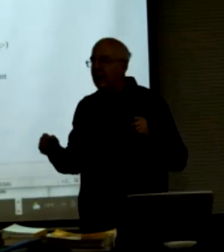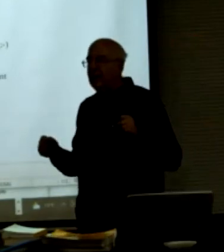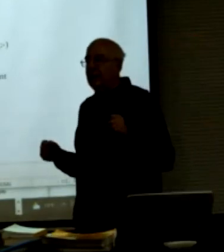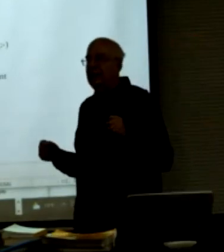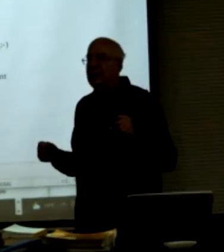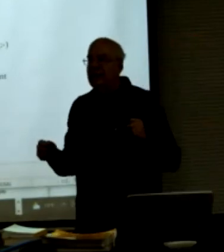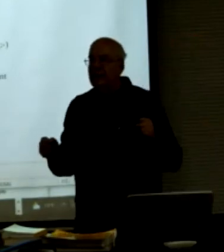anybody?